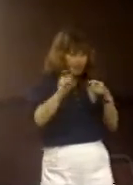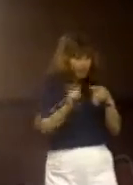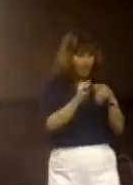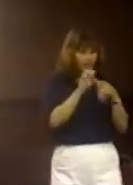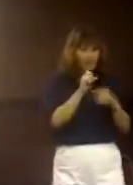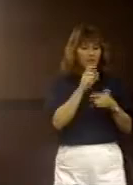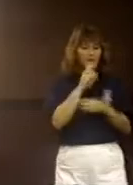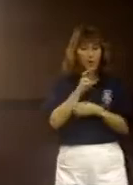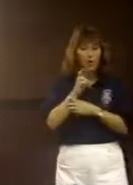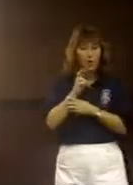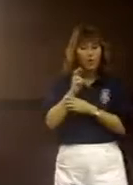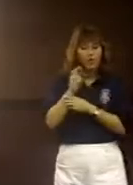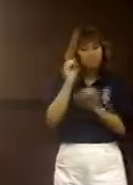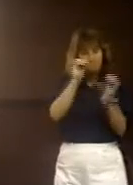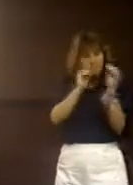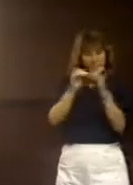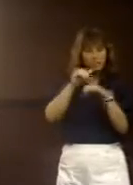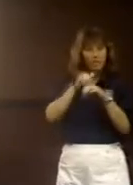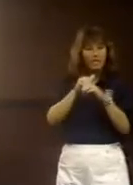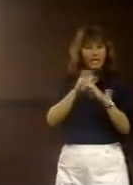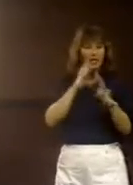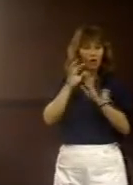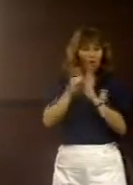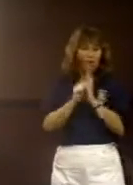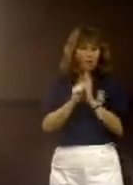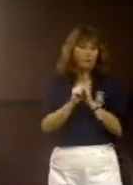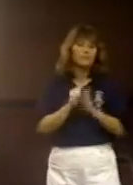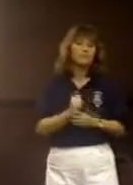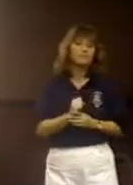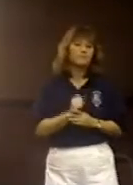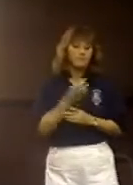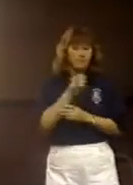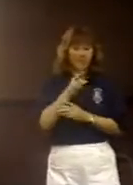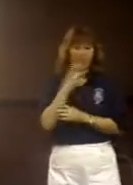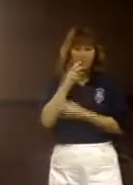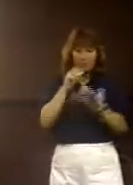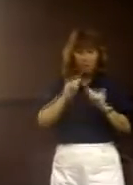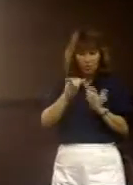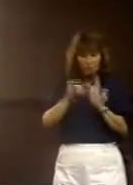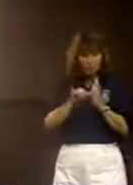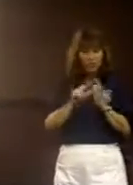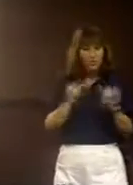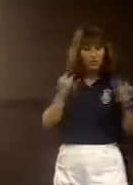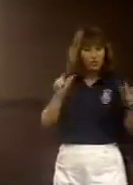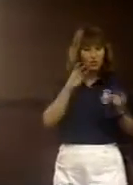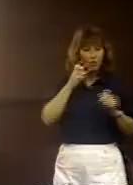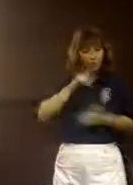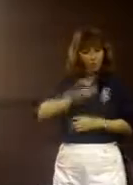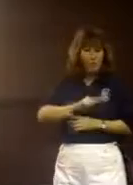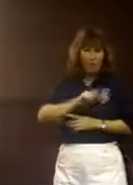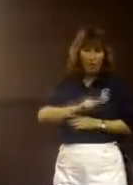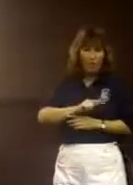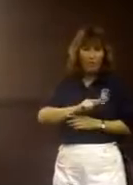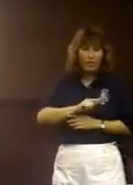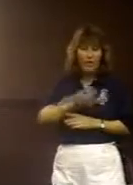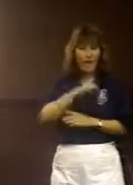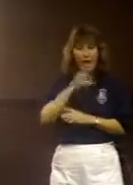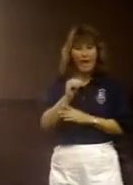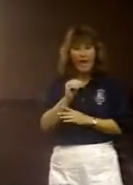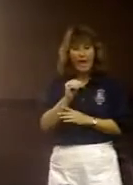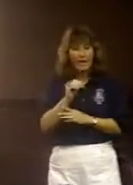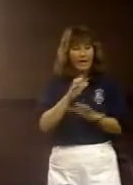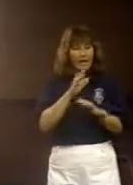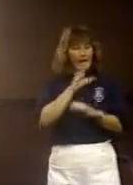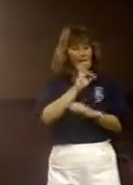suffixes, were observed in conversation. Their speech ability in general was low,